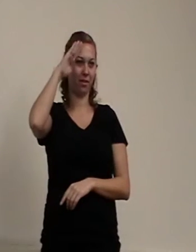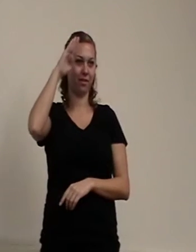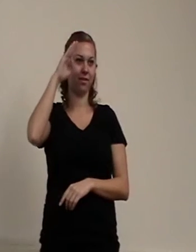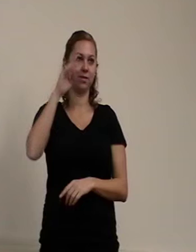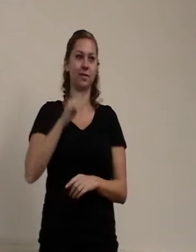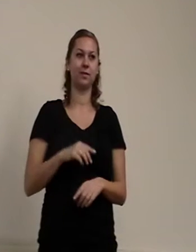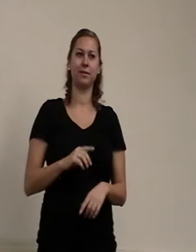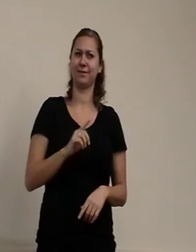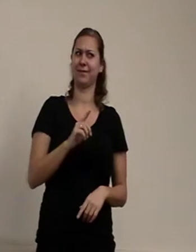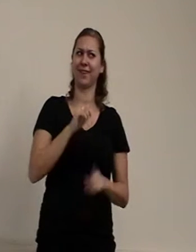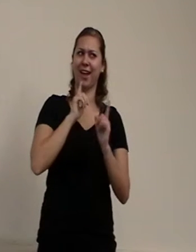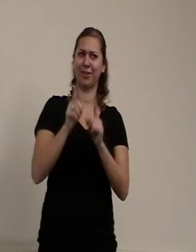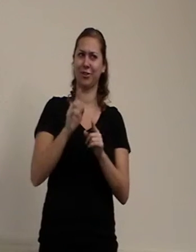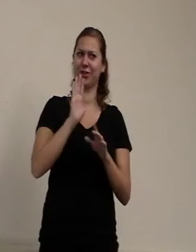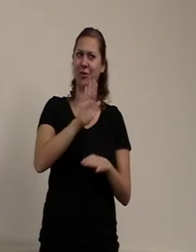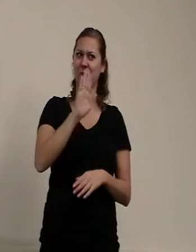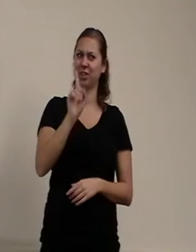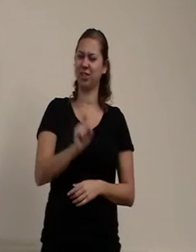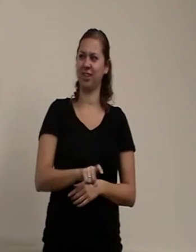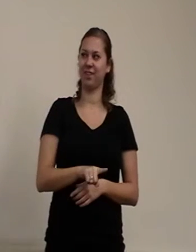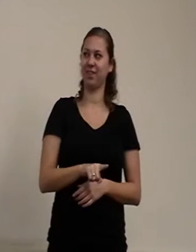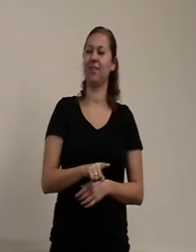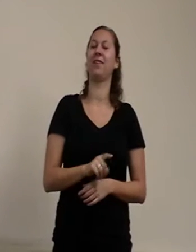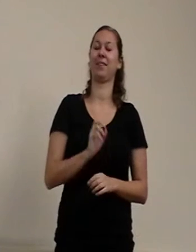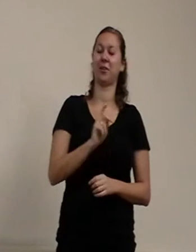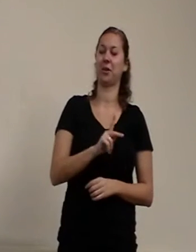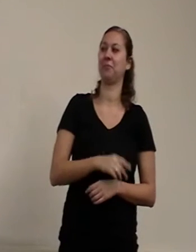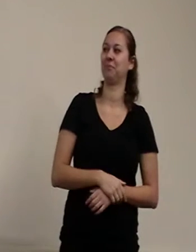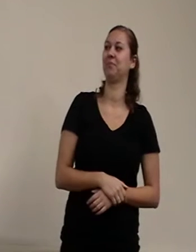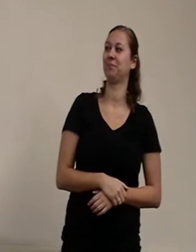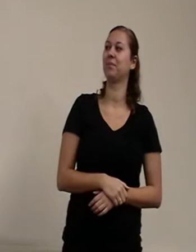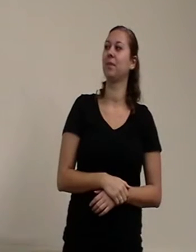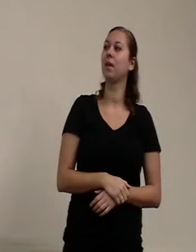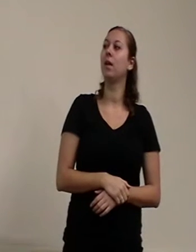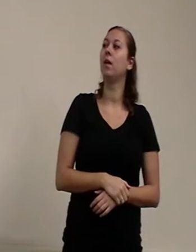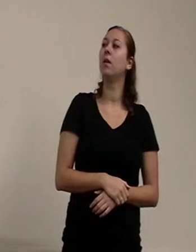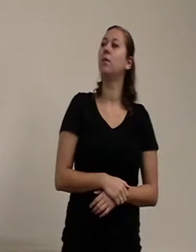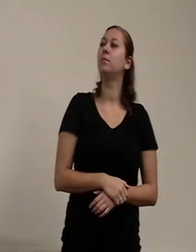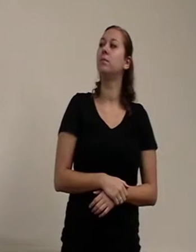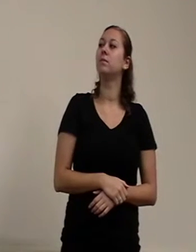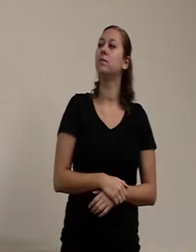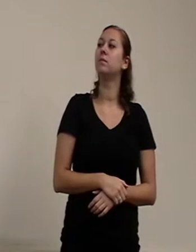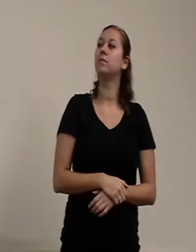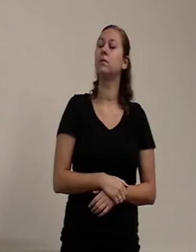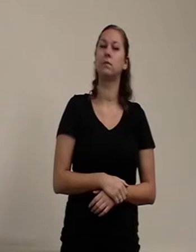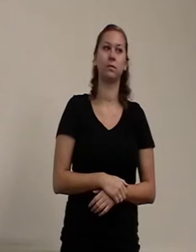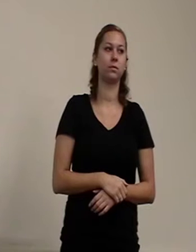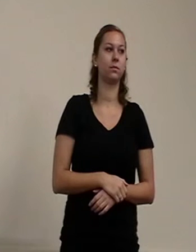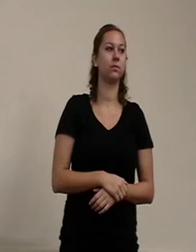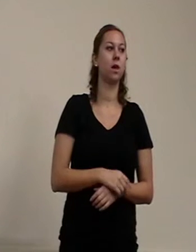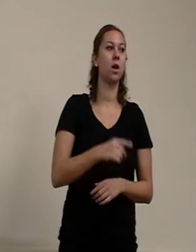cool. So, the other thing I wanted to mention is the two other Fulbright scholars I met,